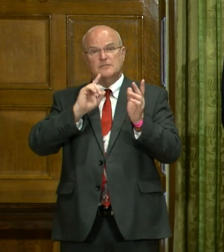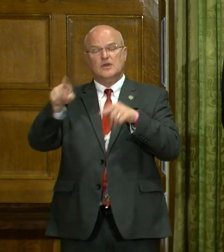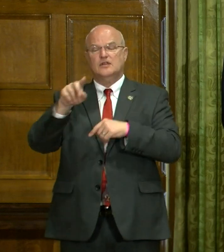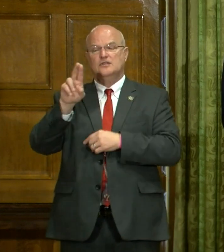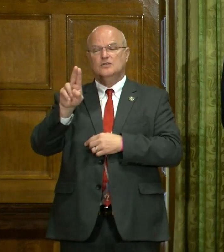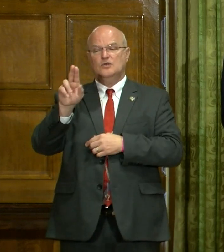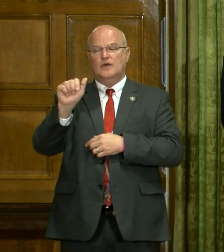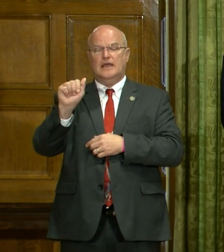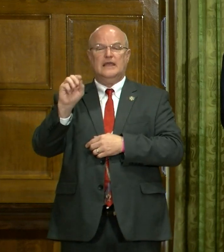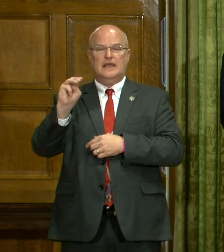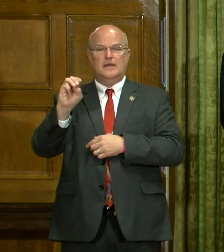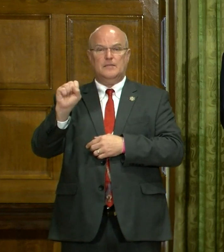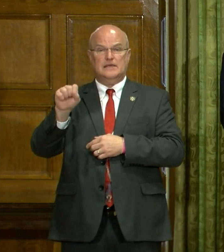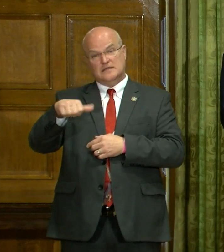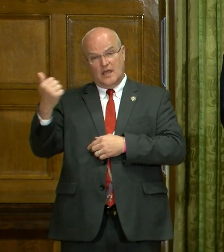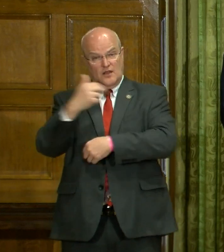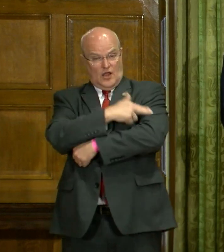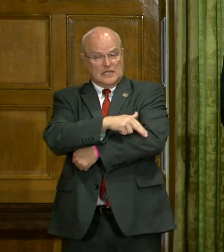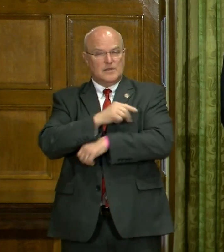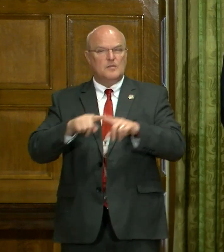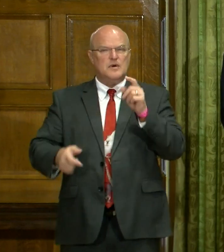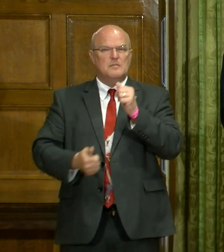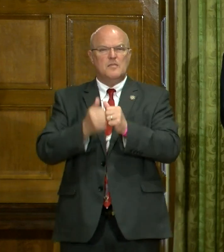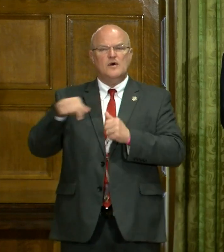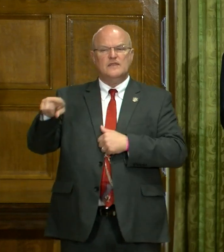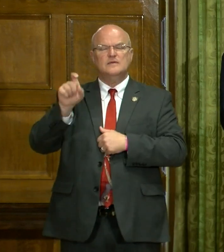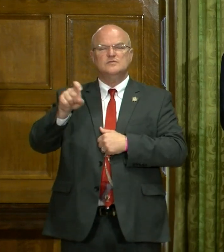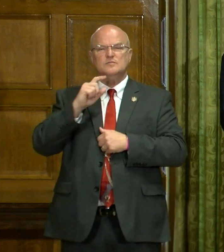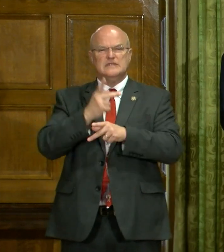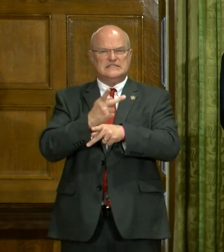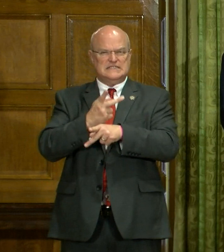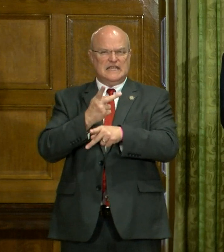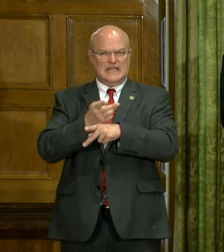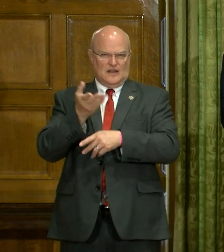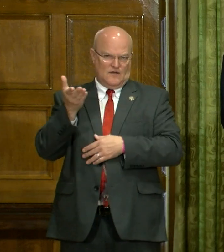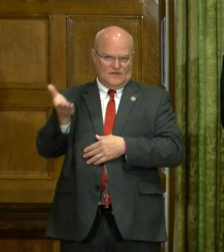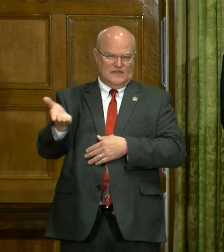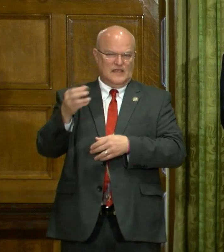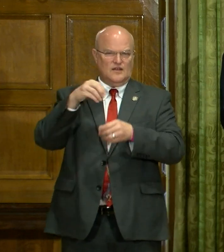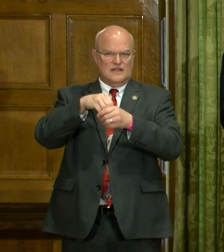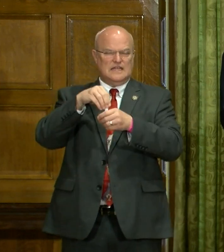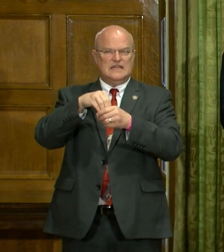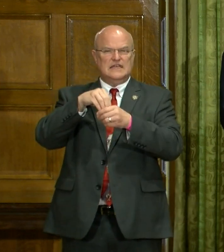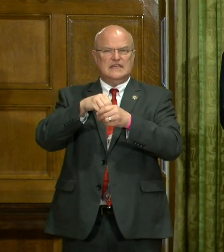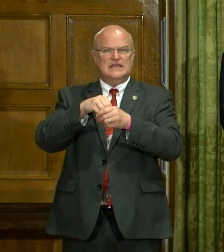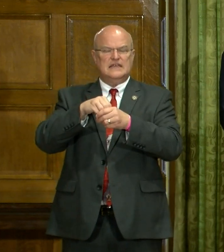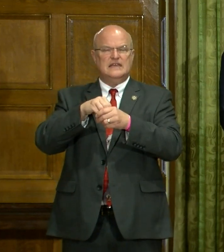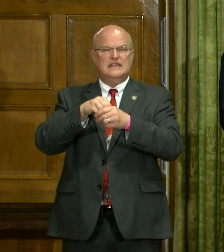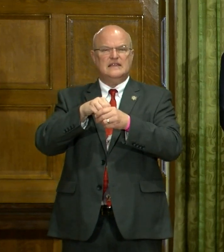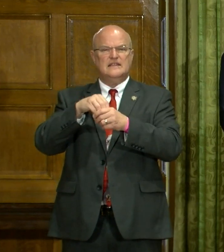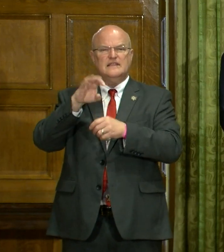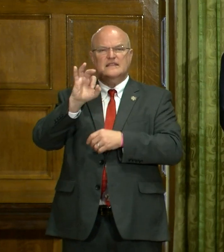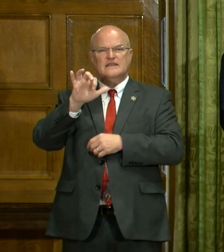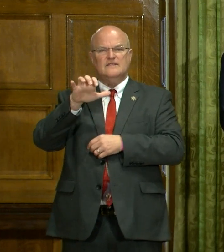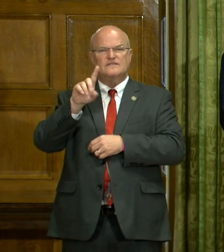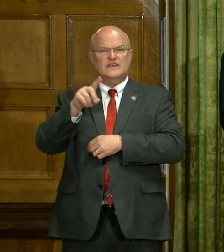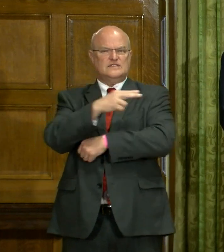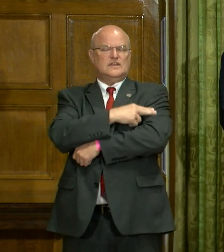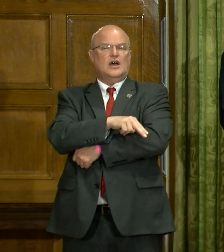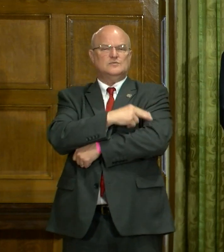to UAMS and some other hospitals, but most of them they should be able to take care of in the field